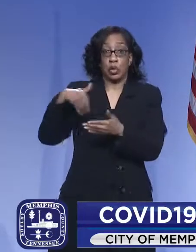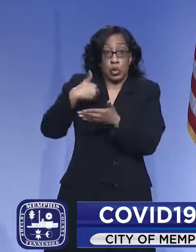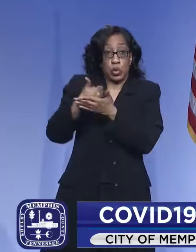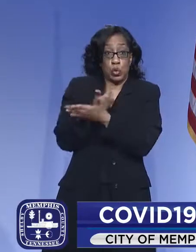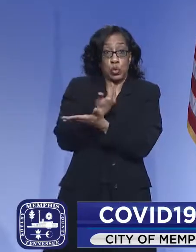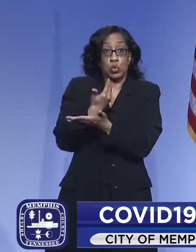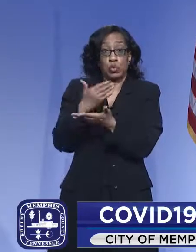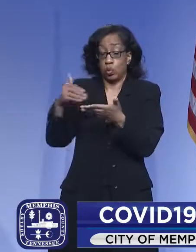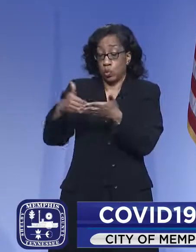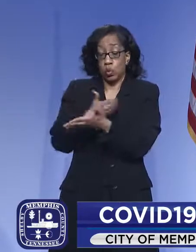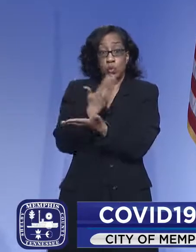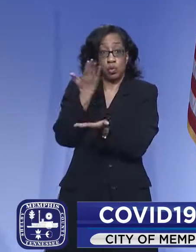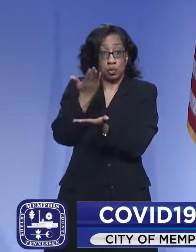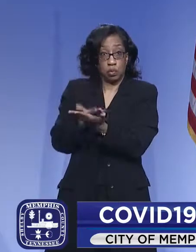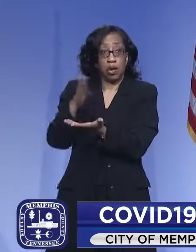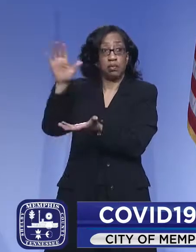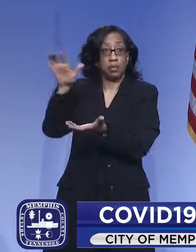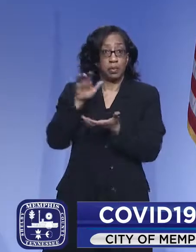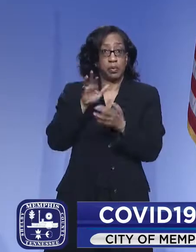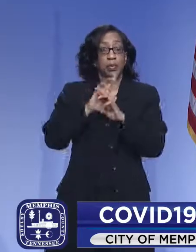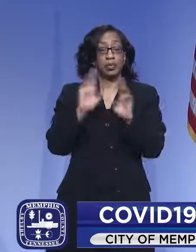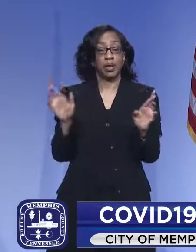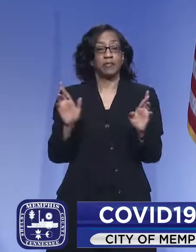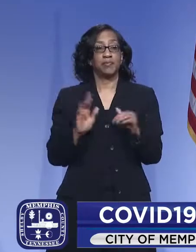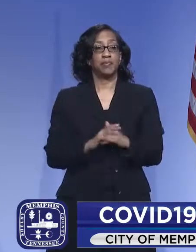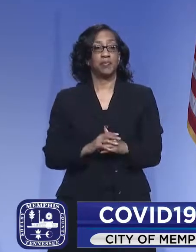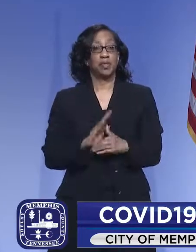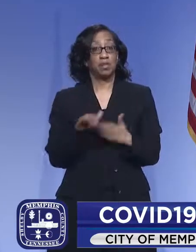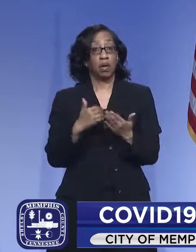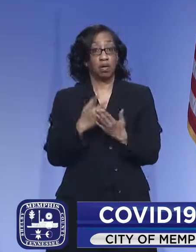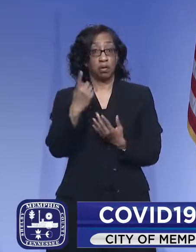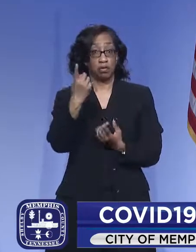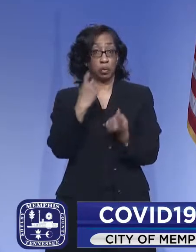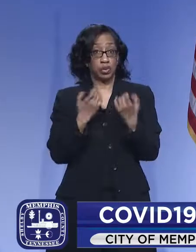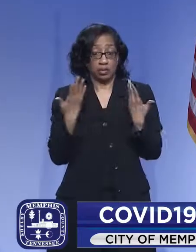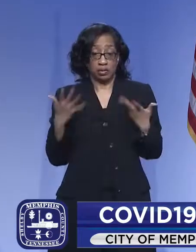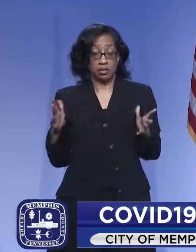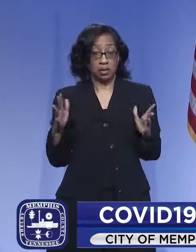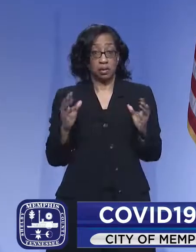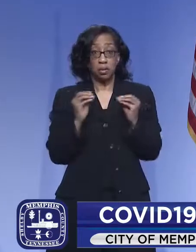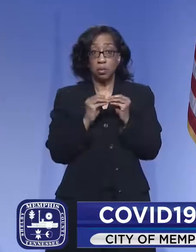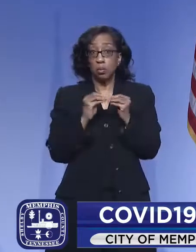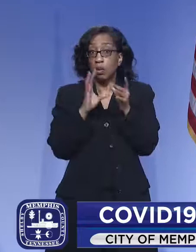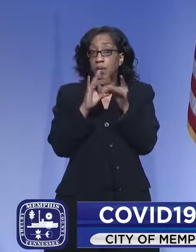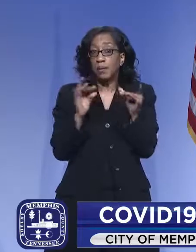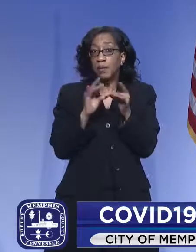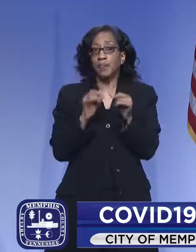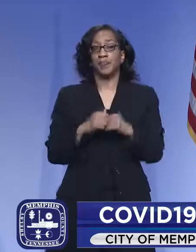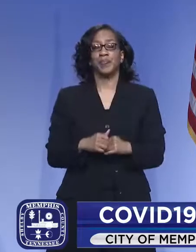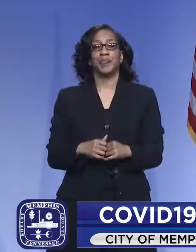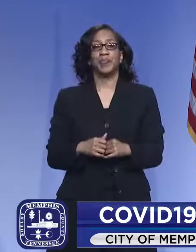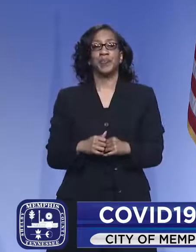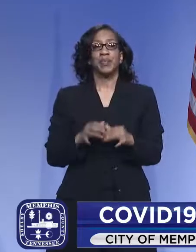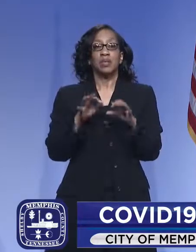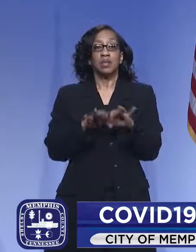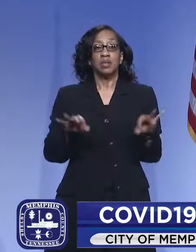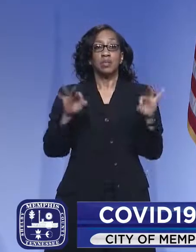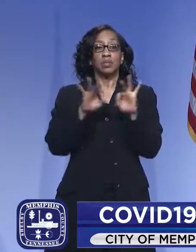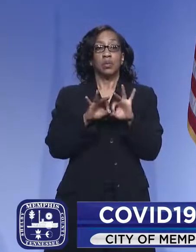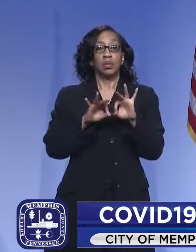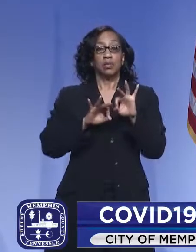of vaccine in. Those are all of our questions today. Are there any closing messages? Well, I would say it's important for